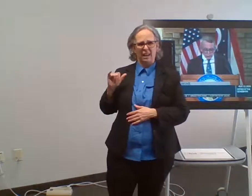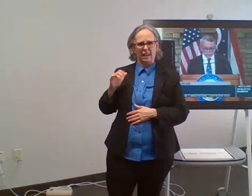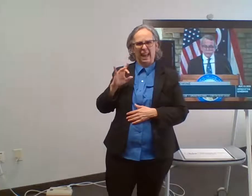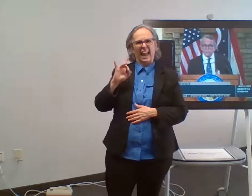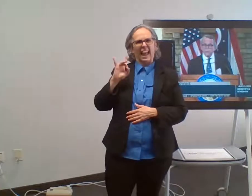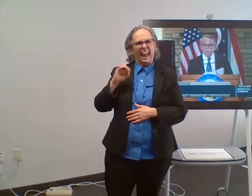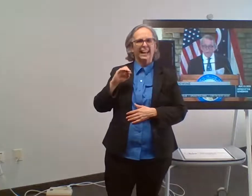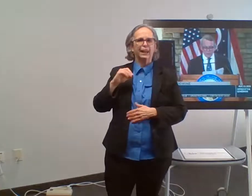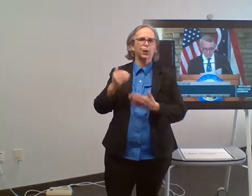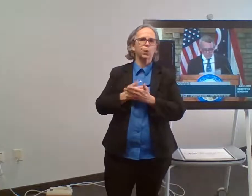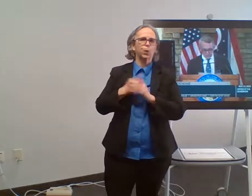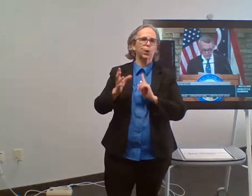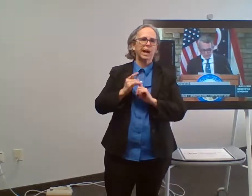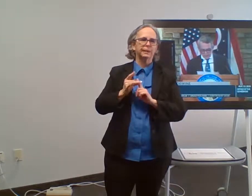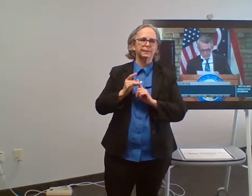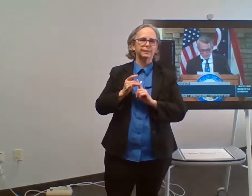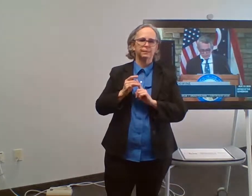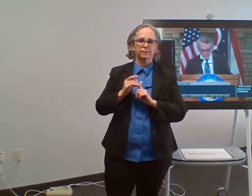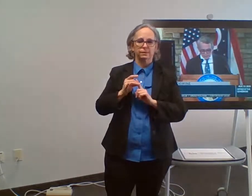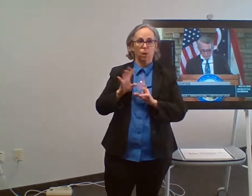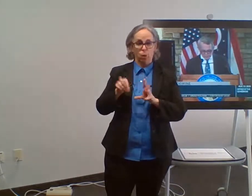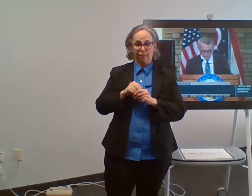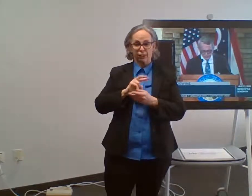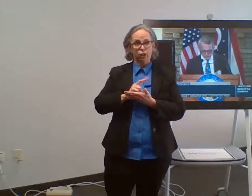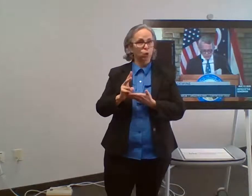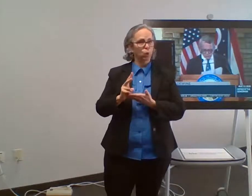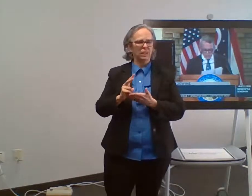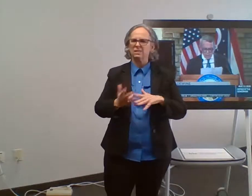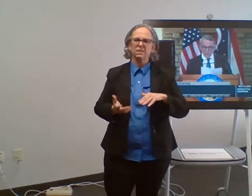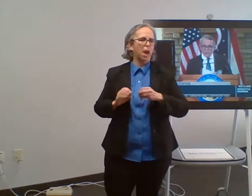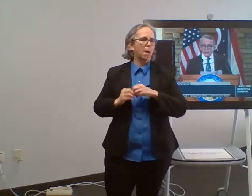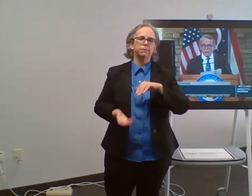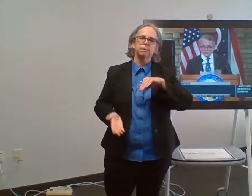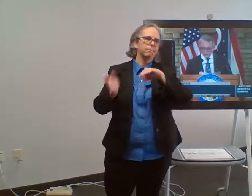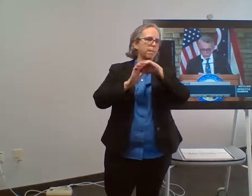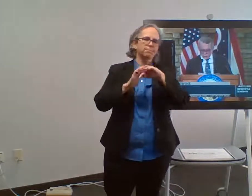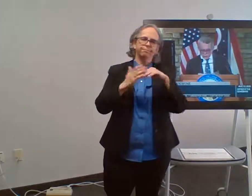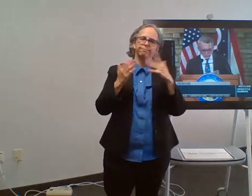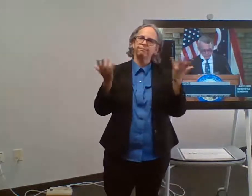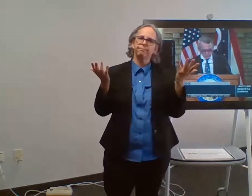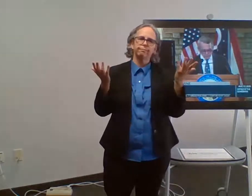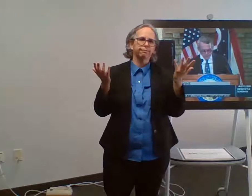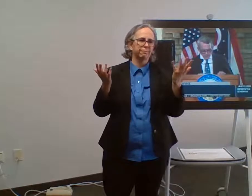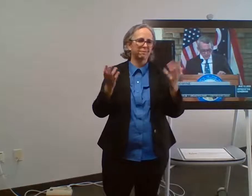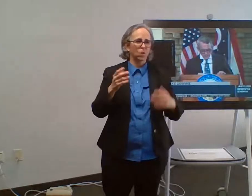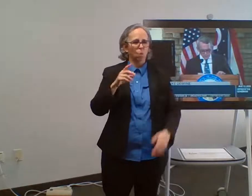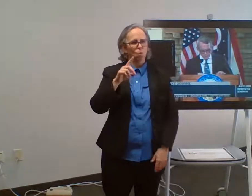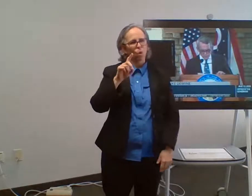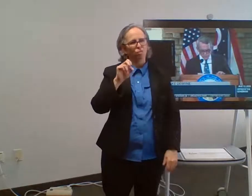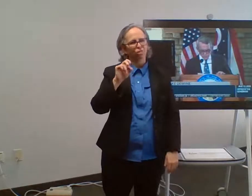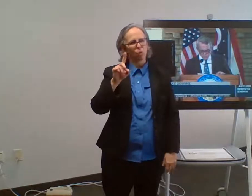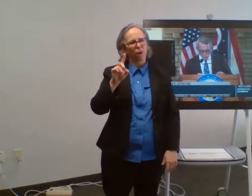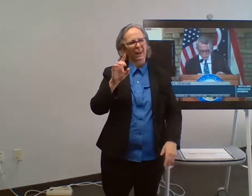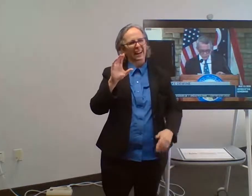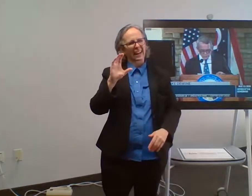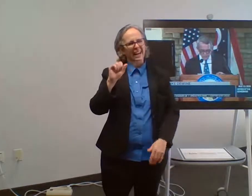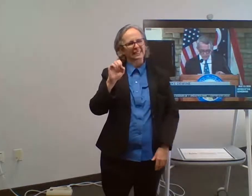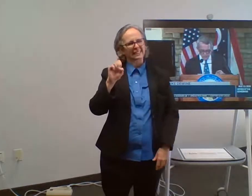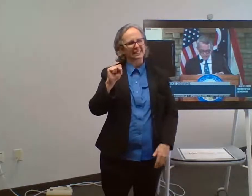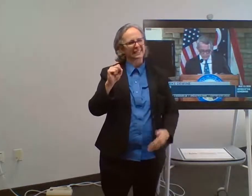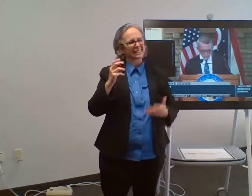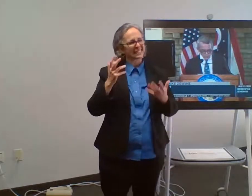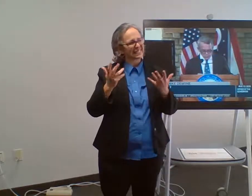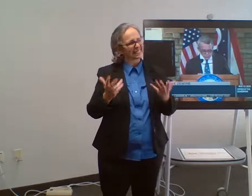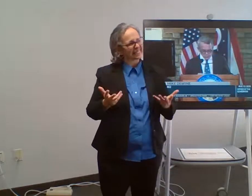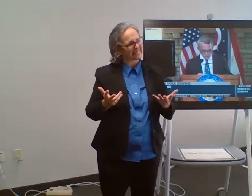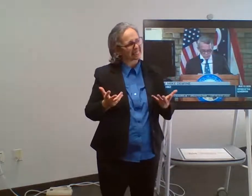seeing cases creep back up. The last 7 days of July had 101 cases. In addition to cases going back